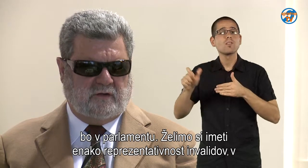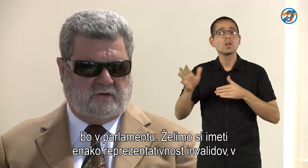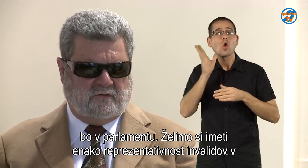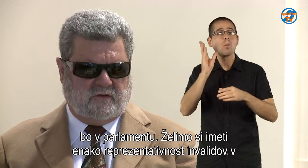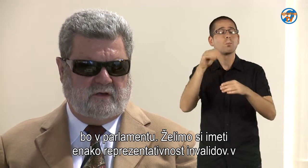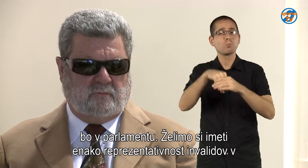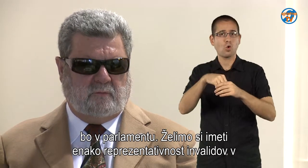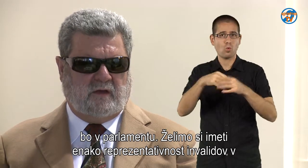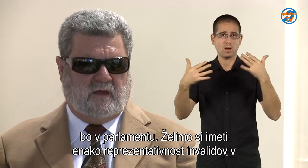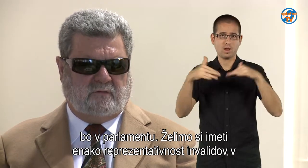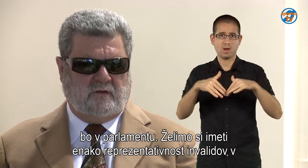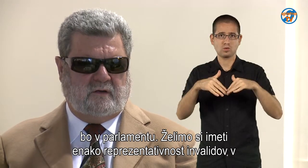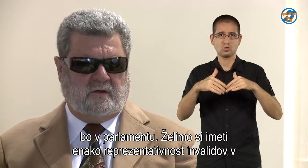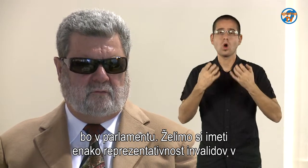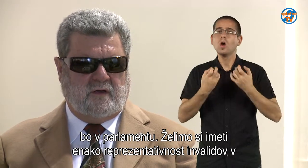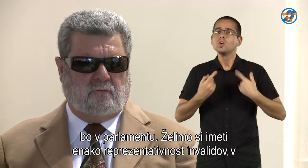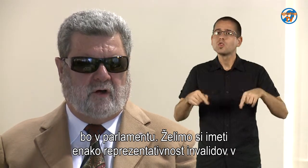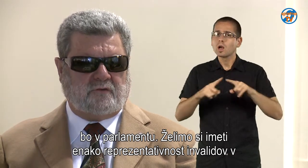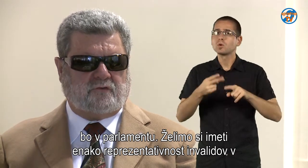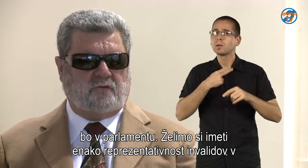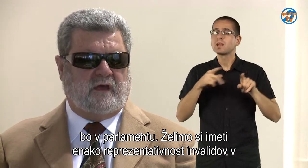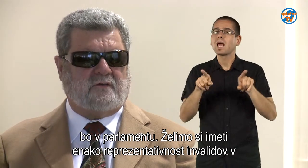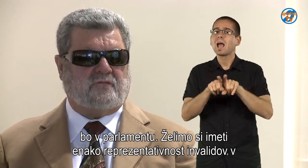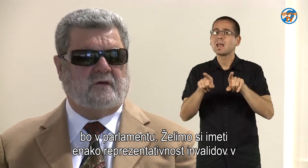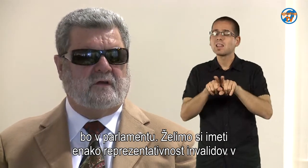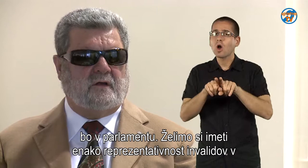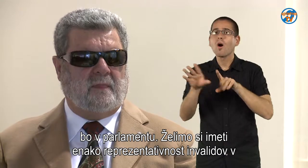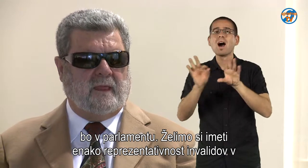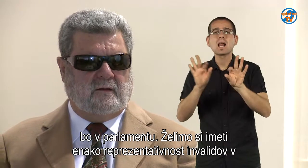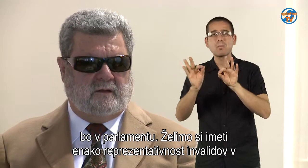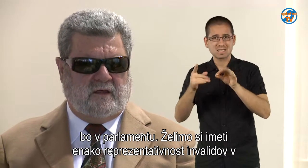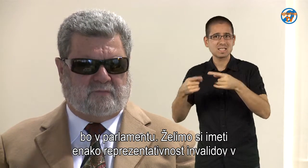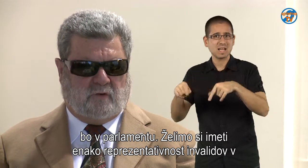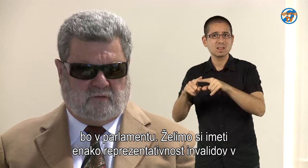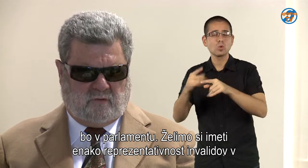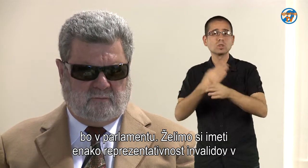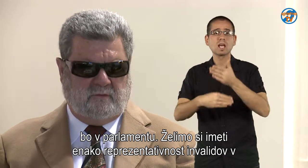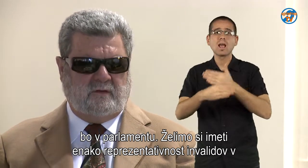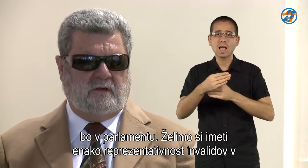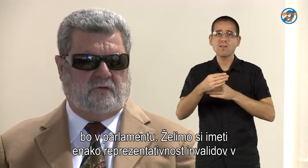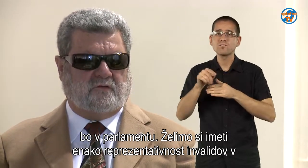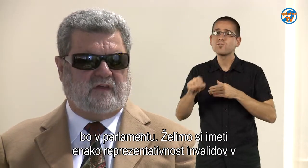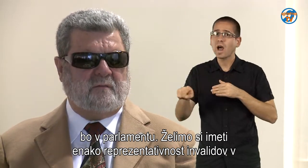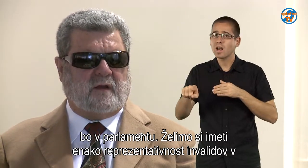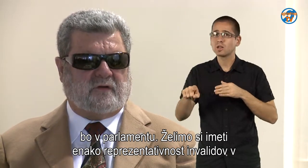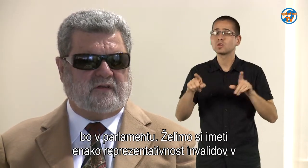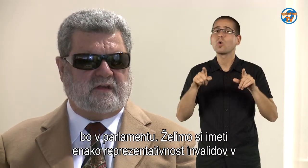disabilities we will have. We want to have, if possible, the same